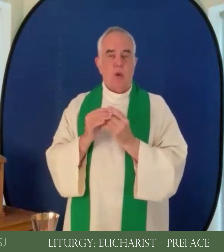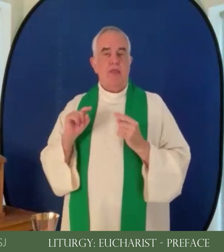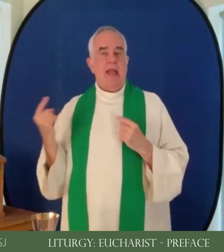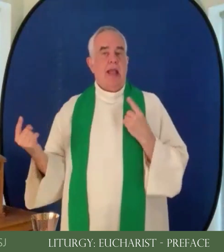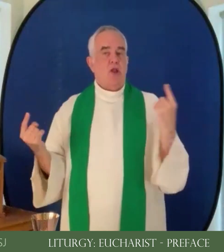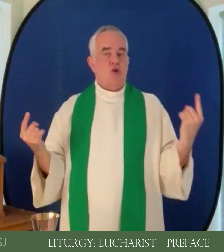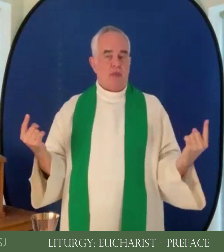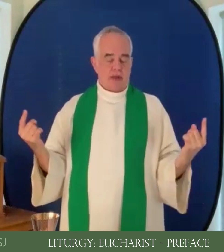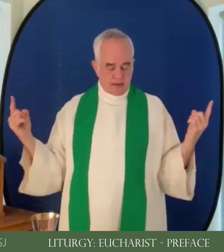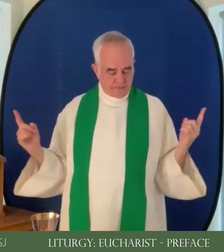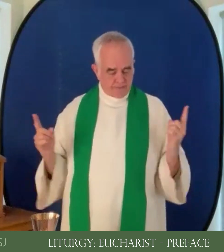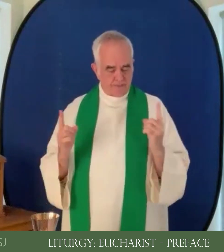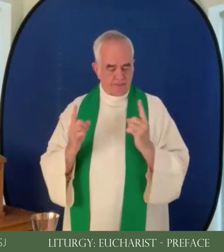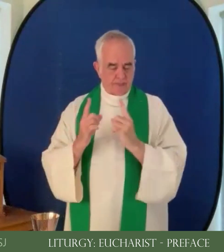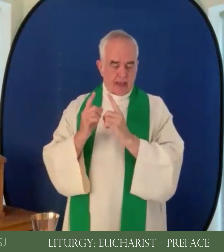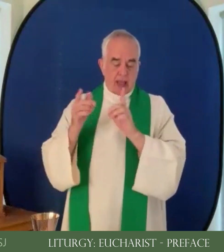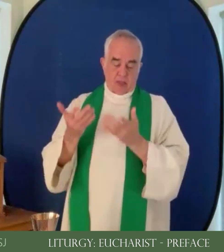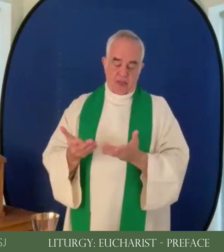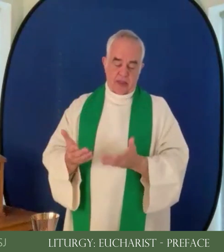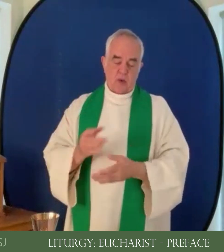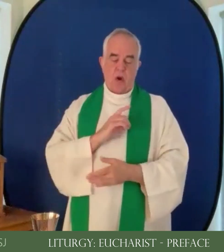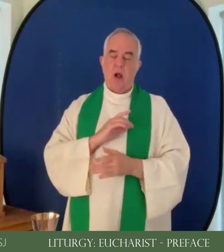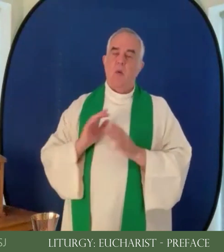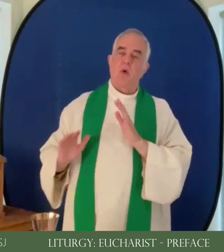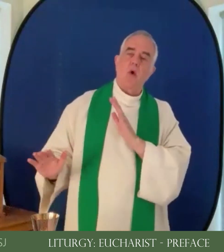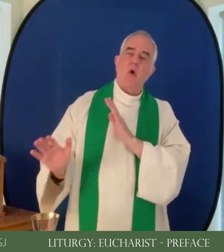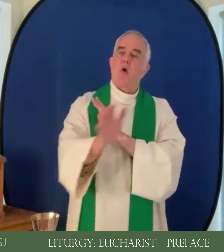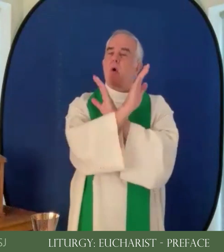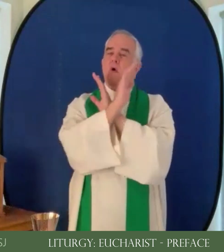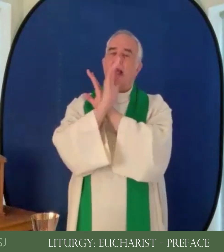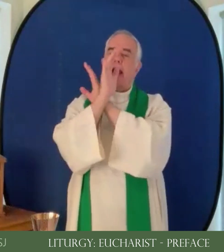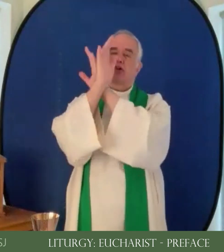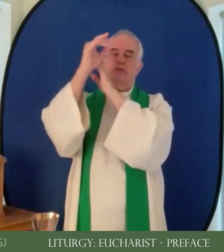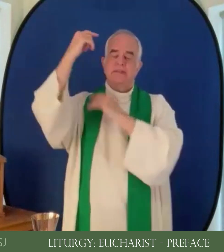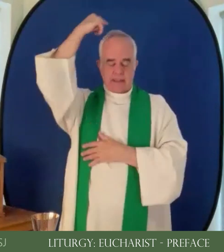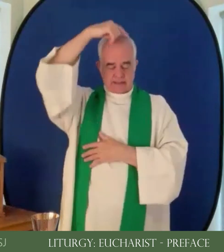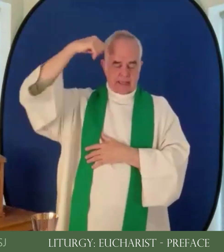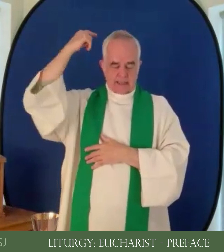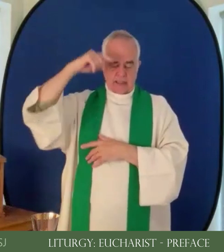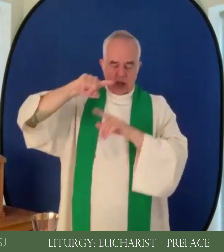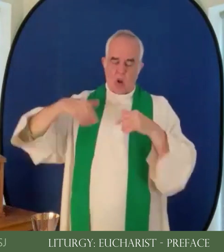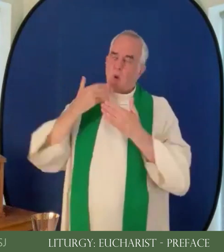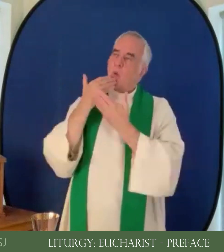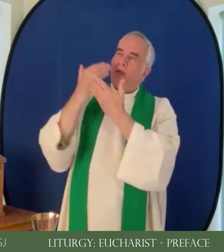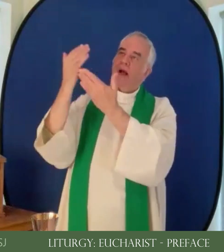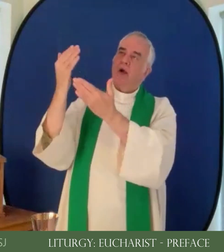with each other. This is why all angels and saints, we thank